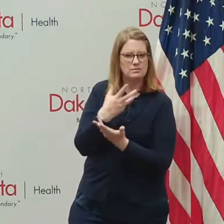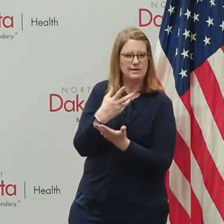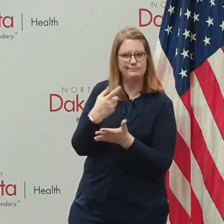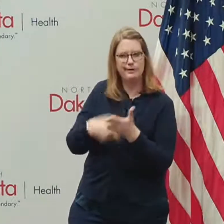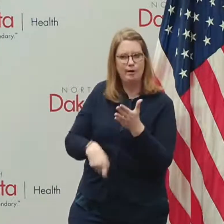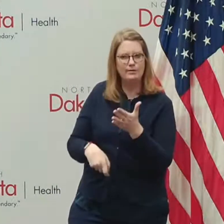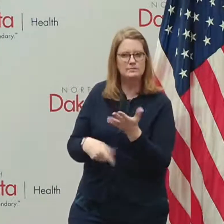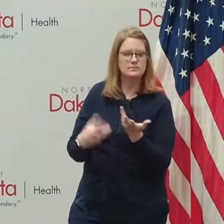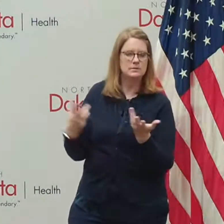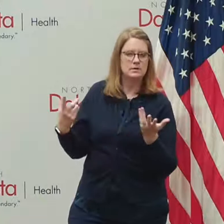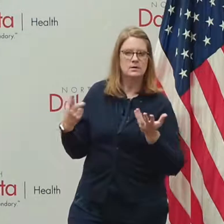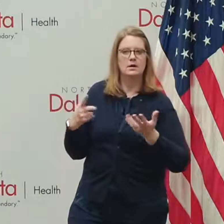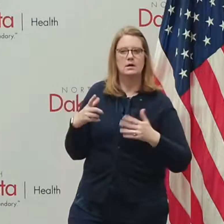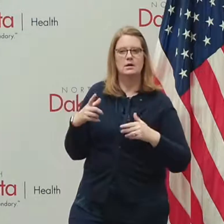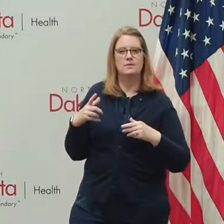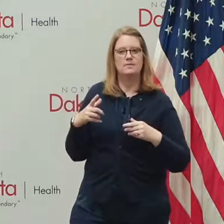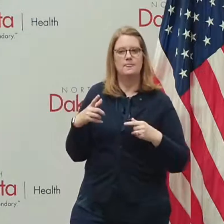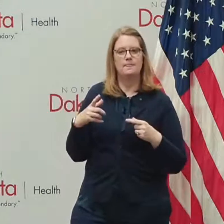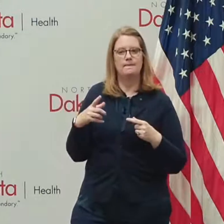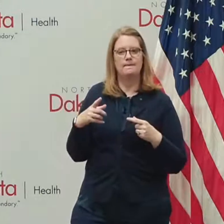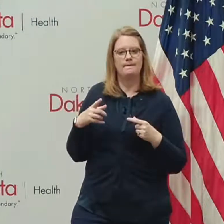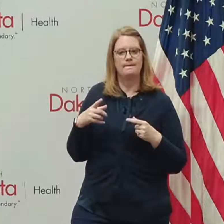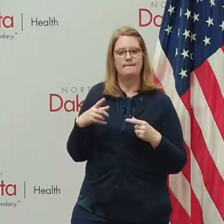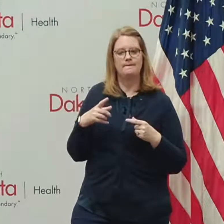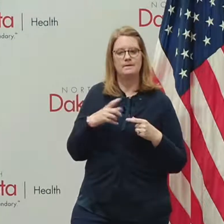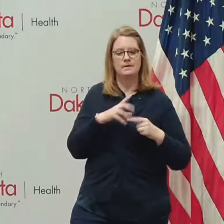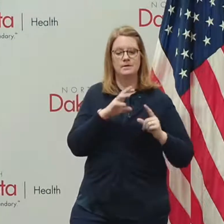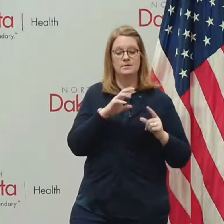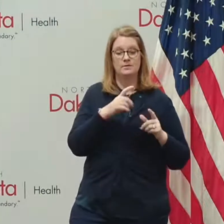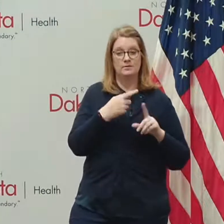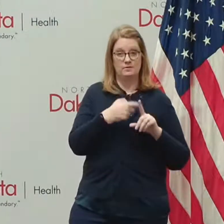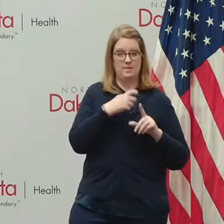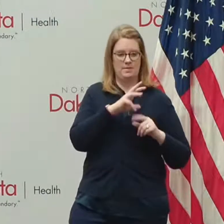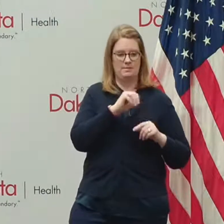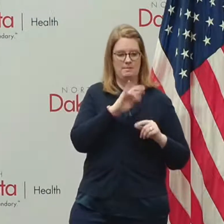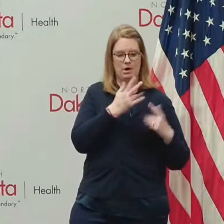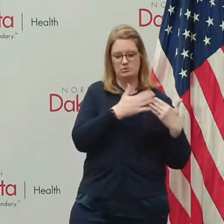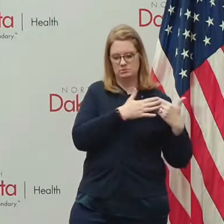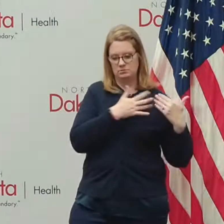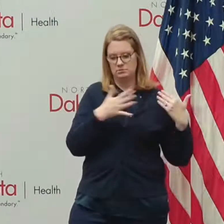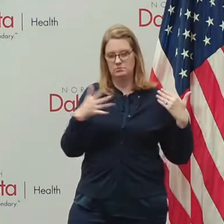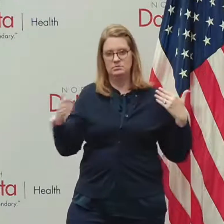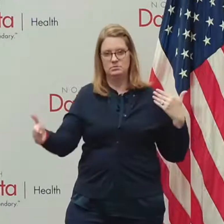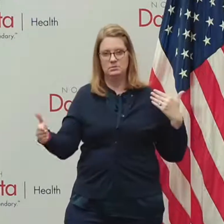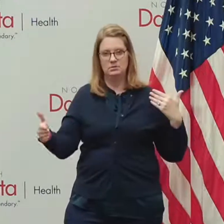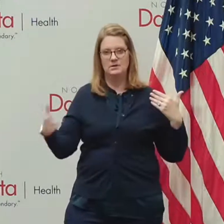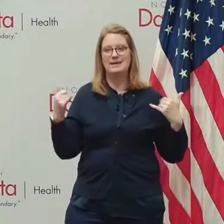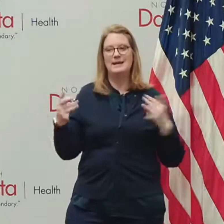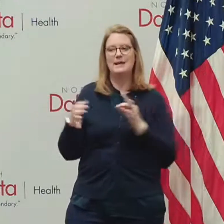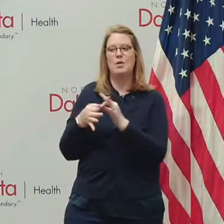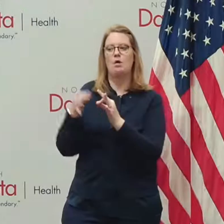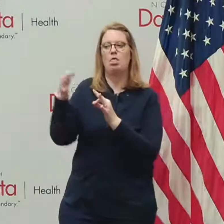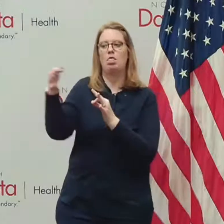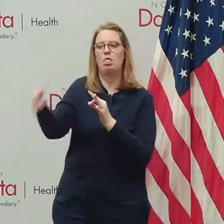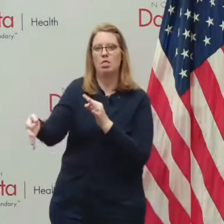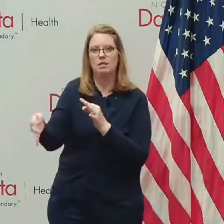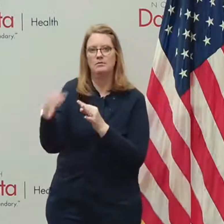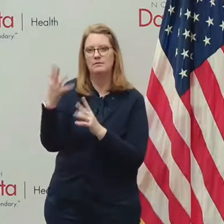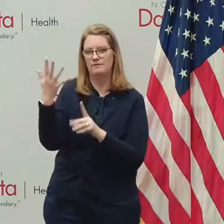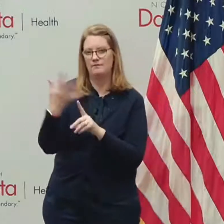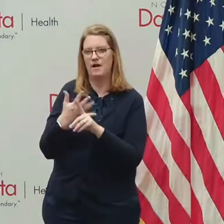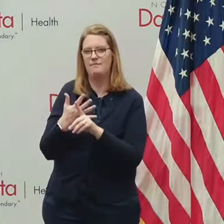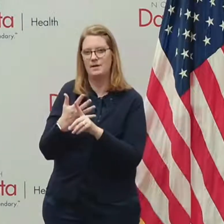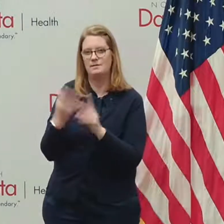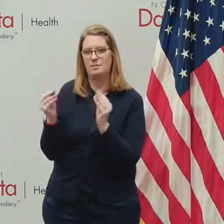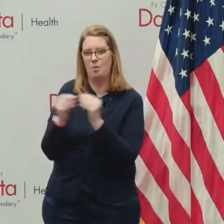for the March through the earlier part of the summer, and we're now extending that for 5 more months. It's